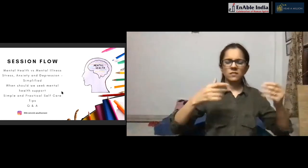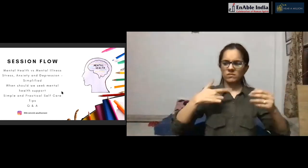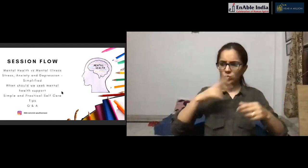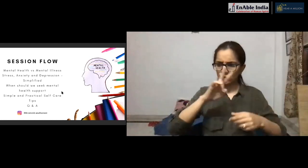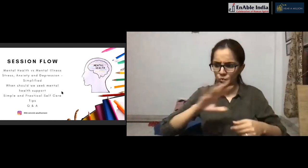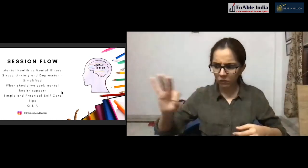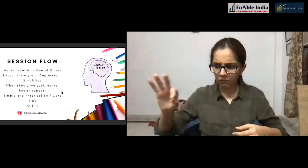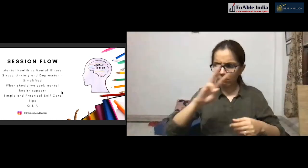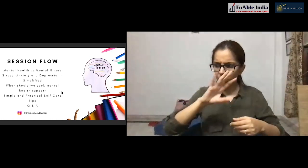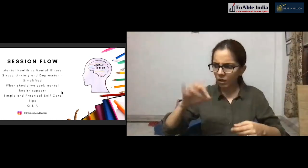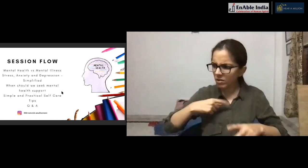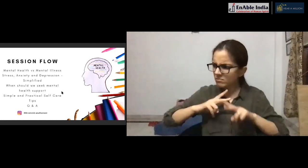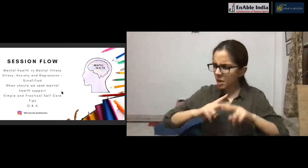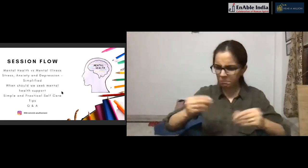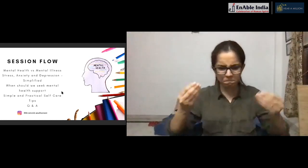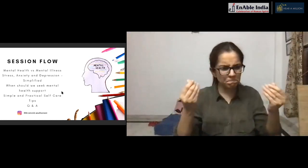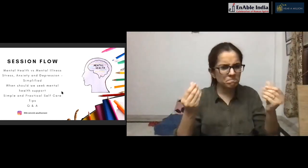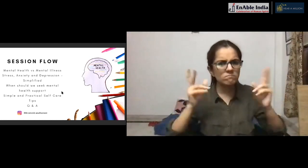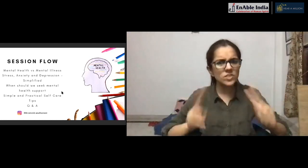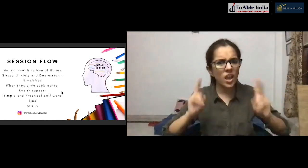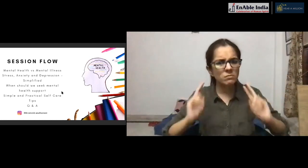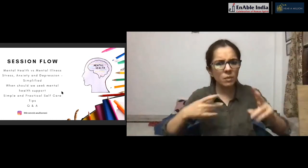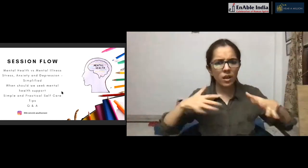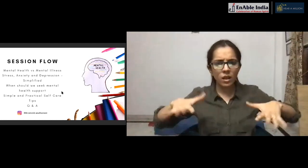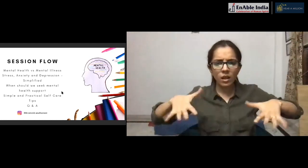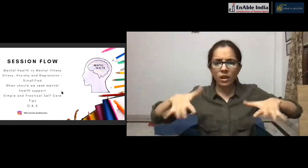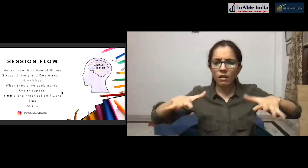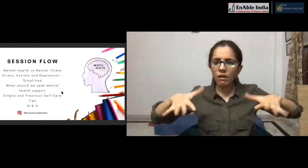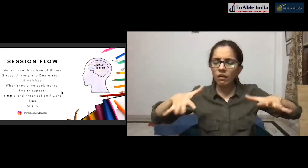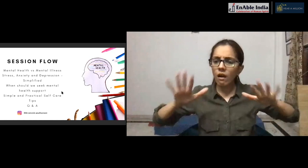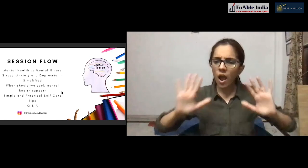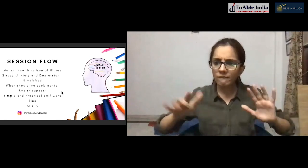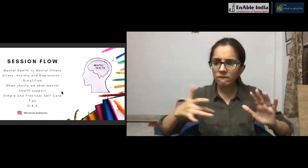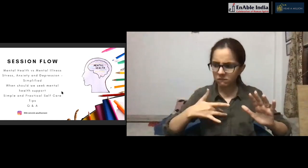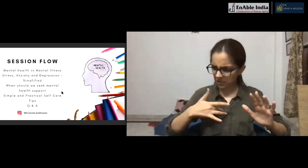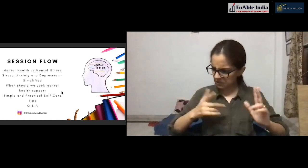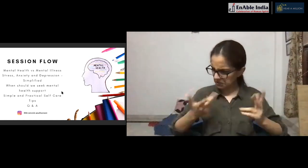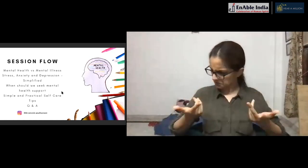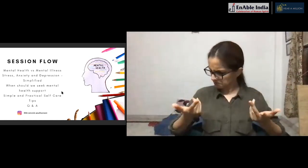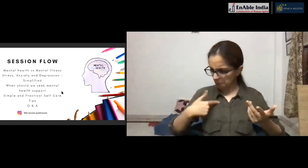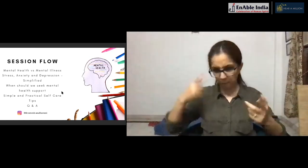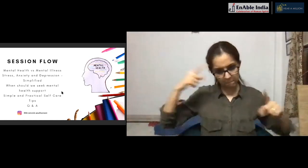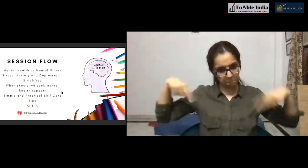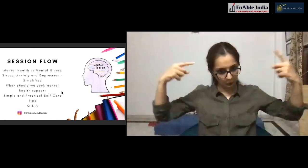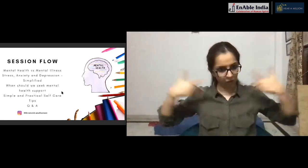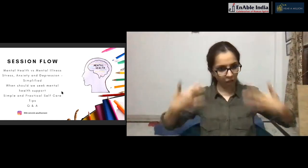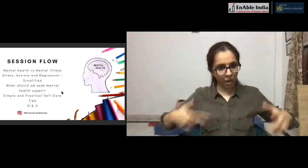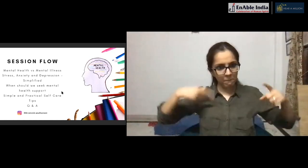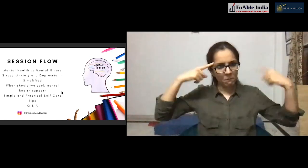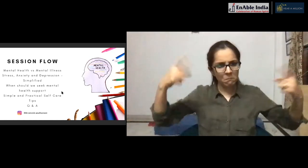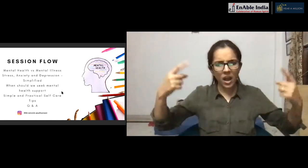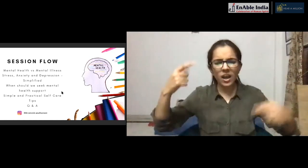in a consecutive, right? So if that is happening for 3 weeks, you don't think that, okay, I'm gone mad and I have something very